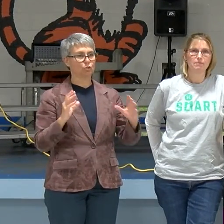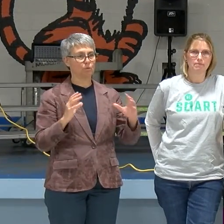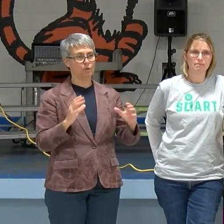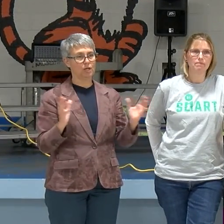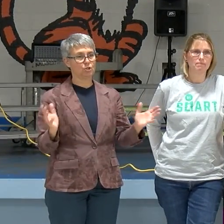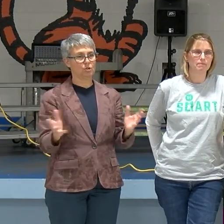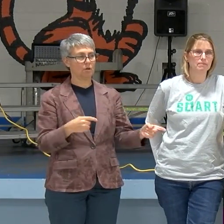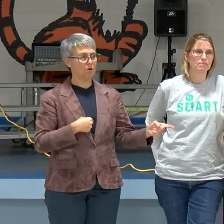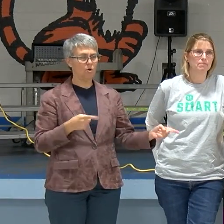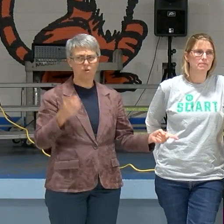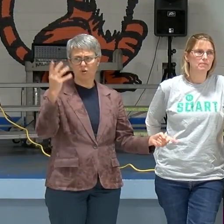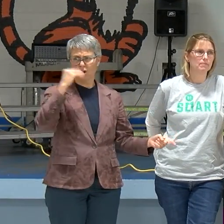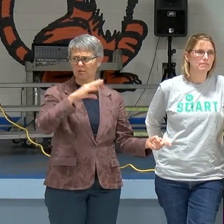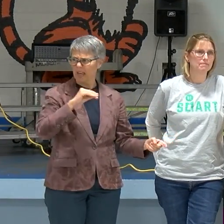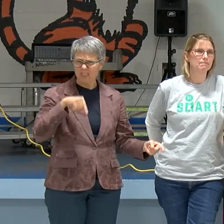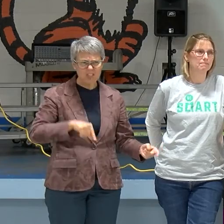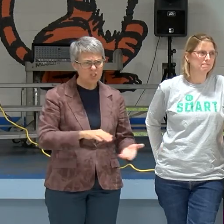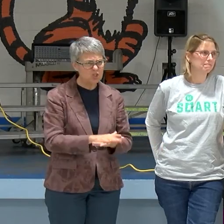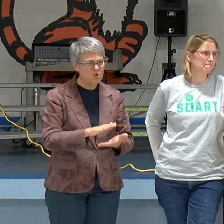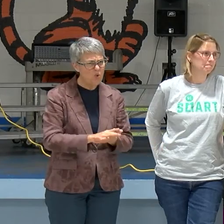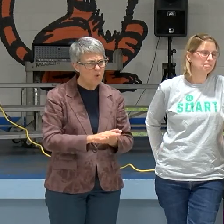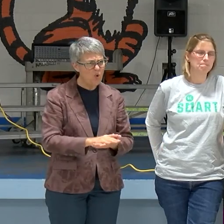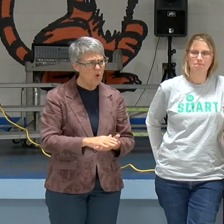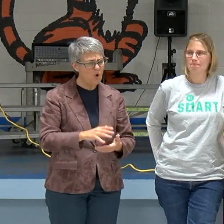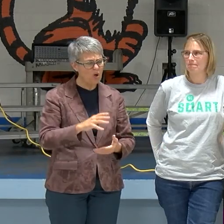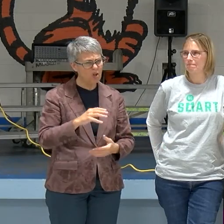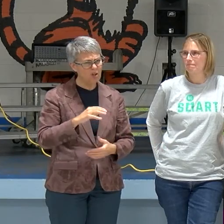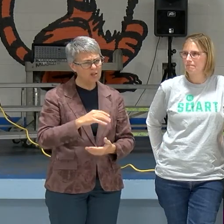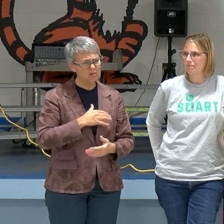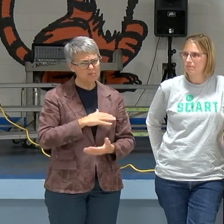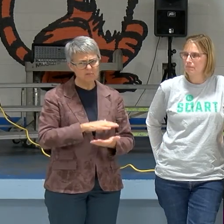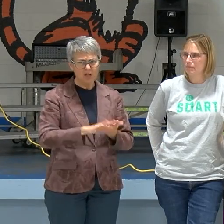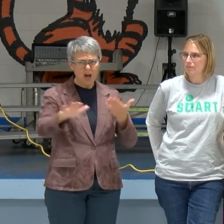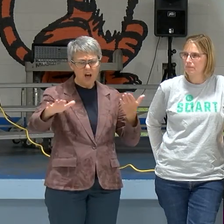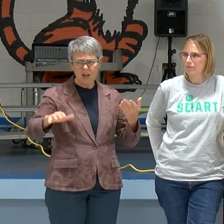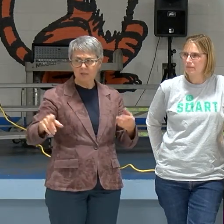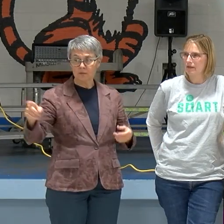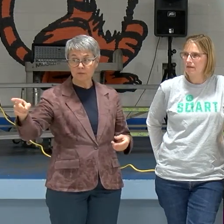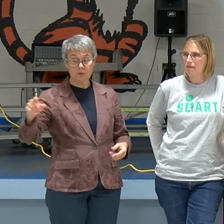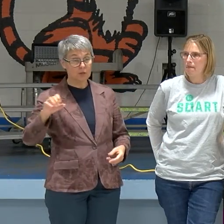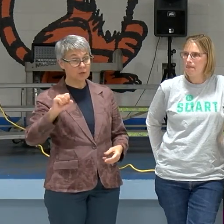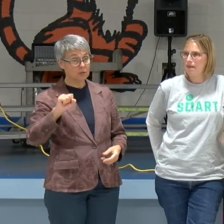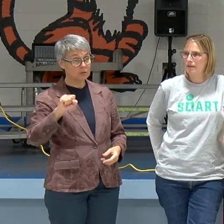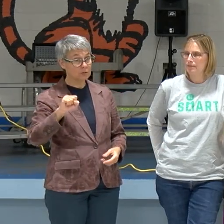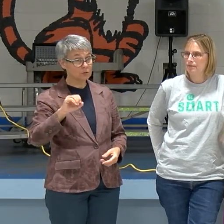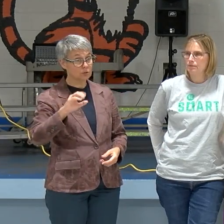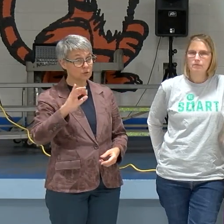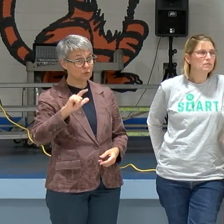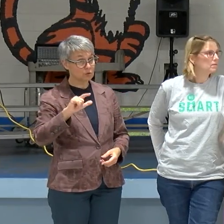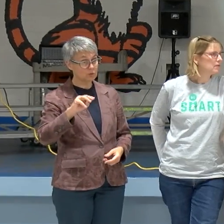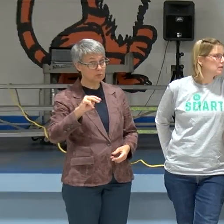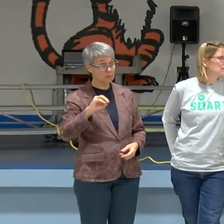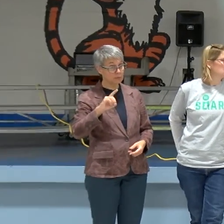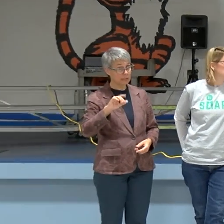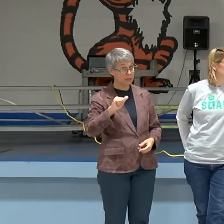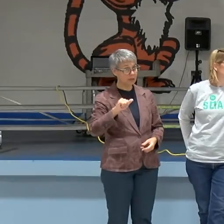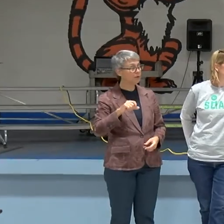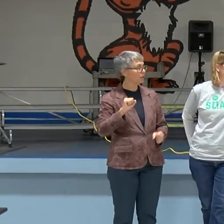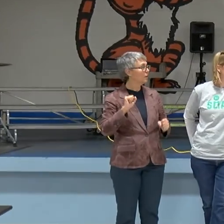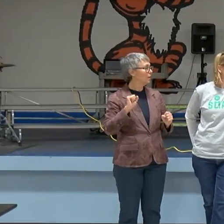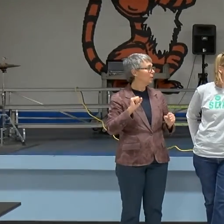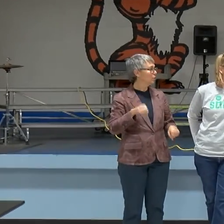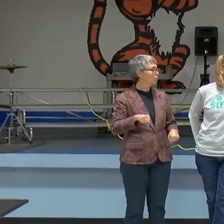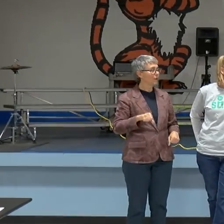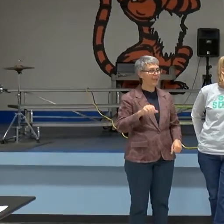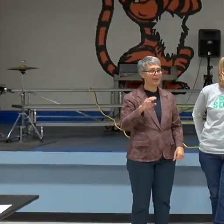You guys are awesome. This is a beautiful school, by the way. Yes. Are you guys on social media? Be Smart, you can actually